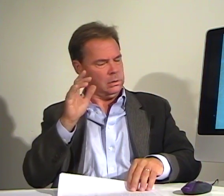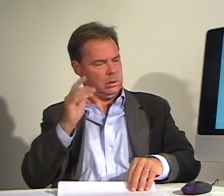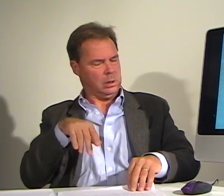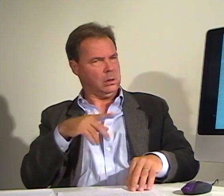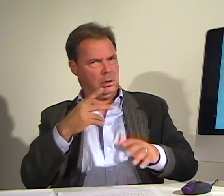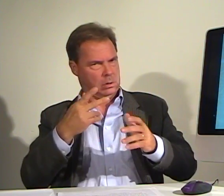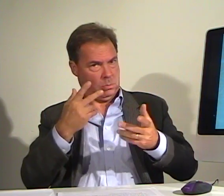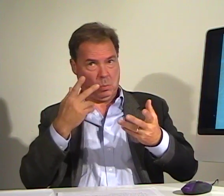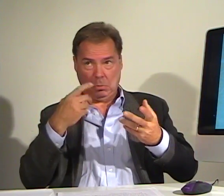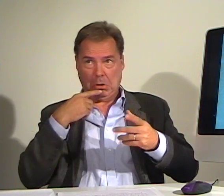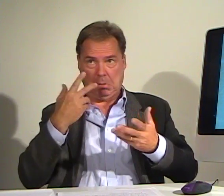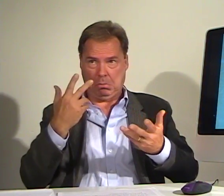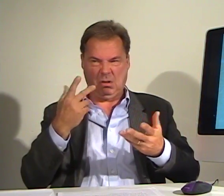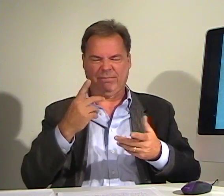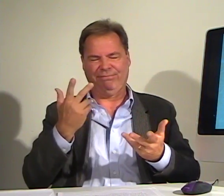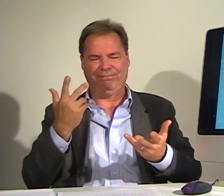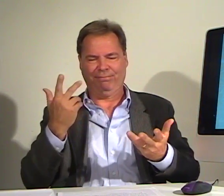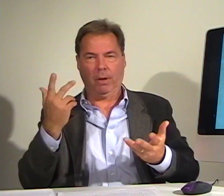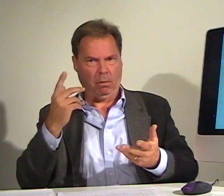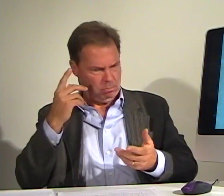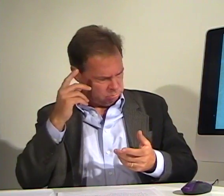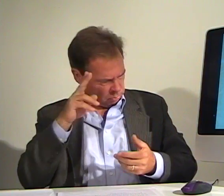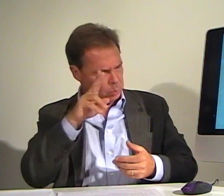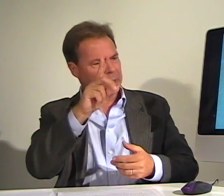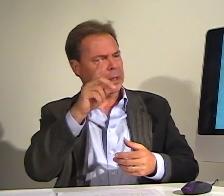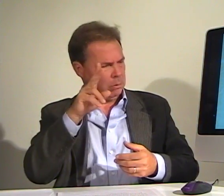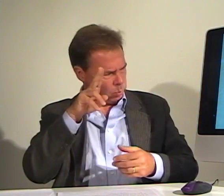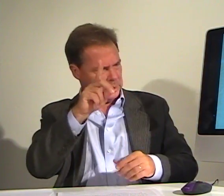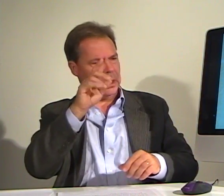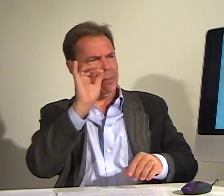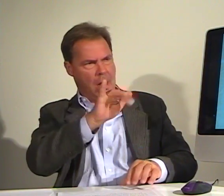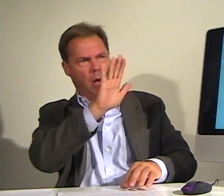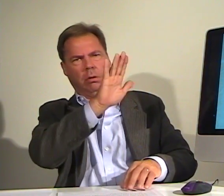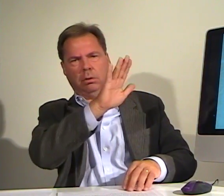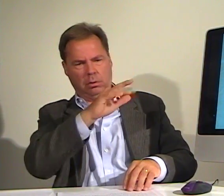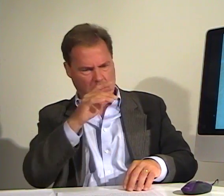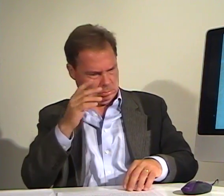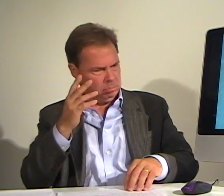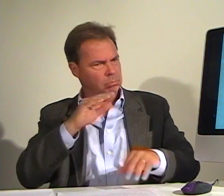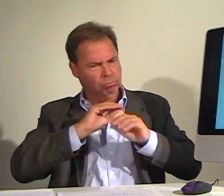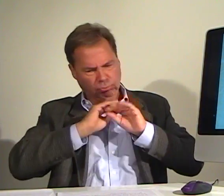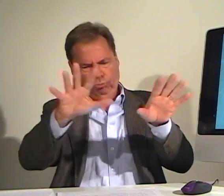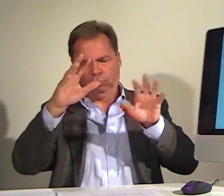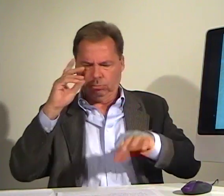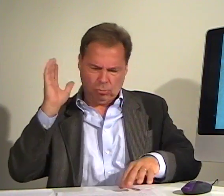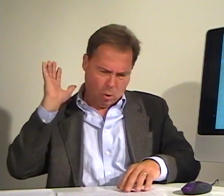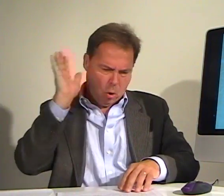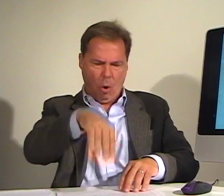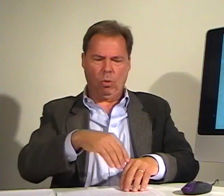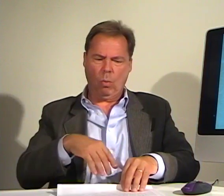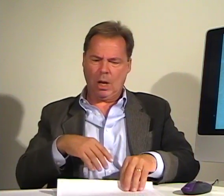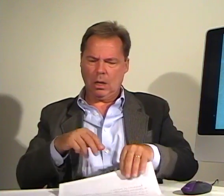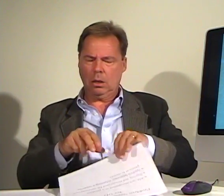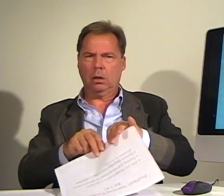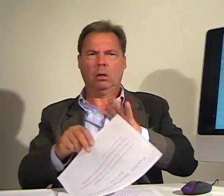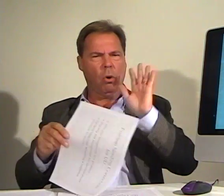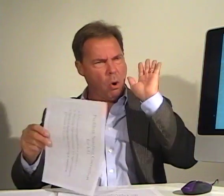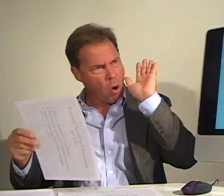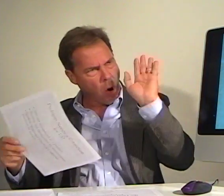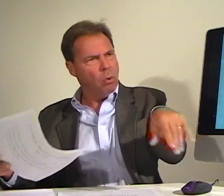a problem for deaf individuals. So I really believe that we need to take the concept of universal design and move forward